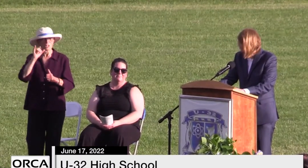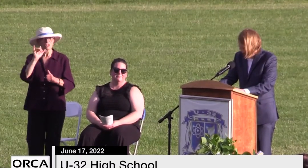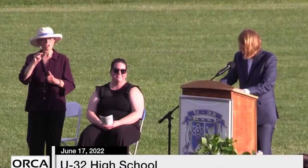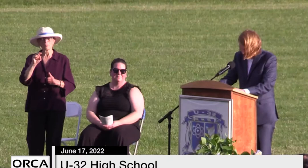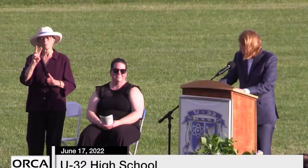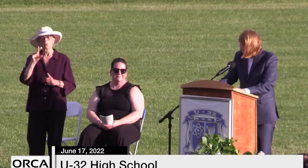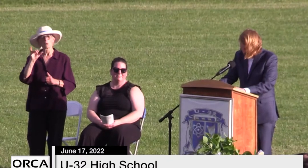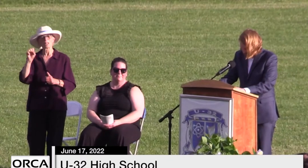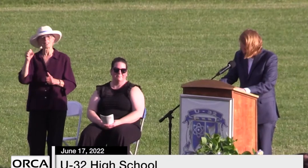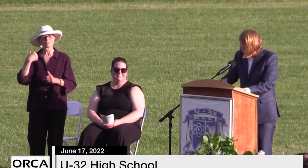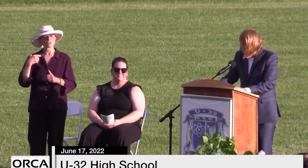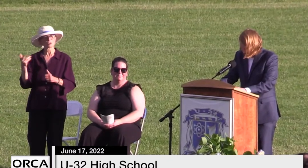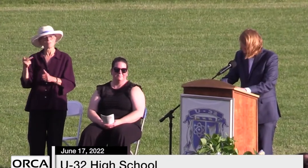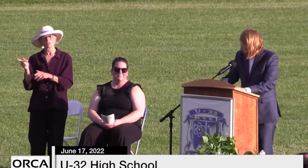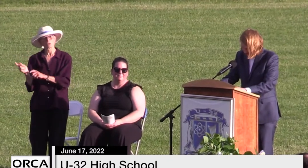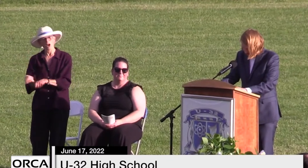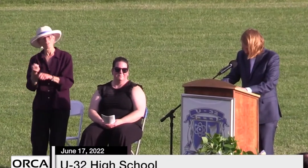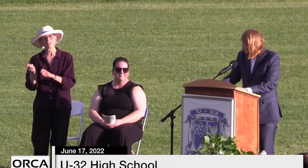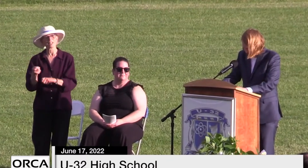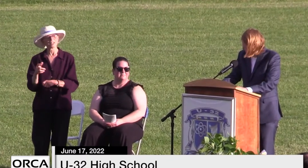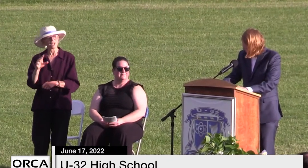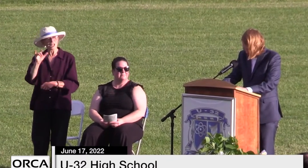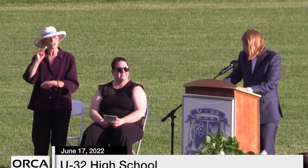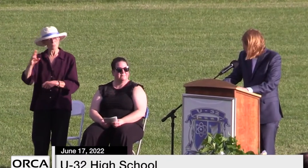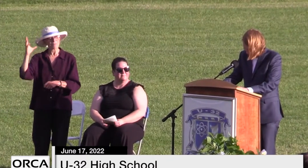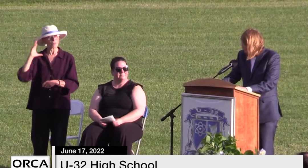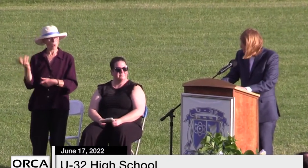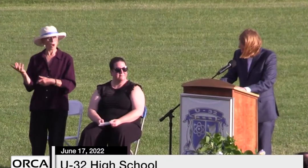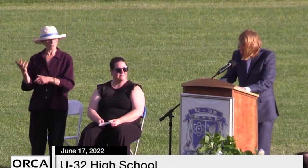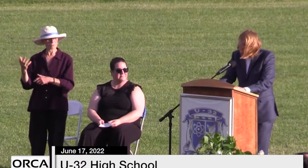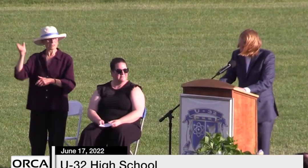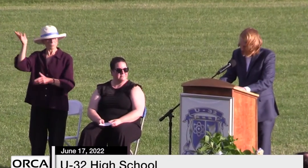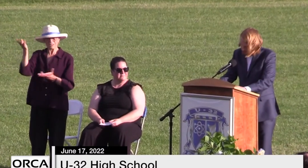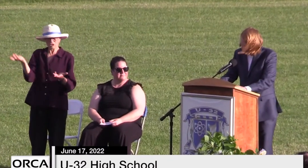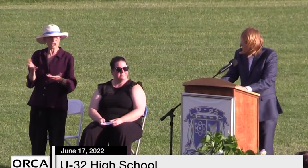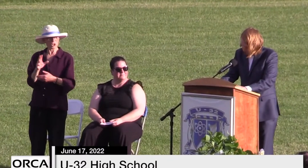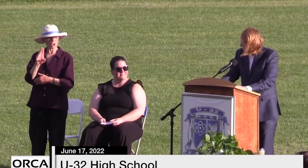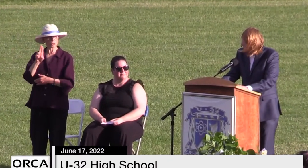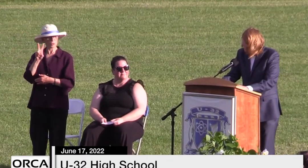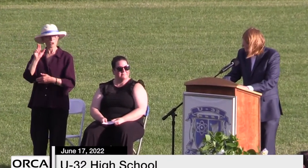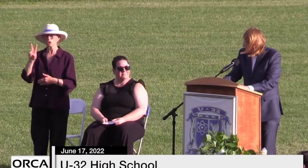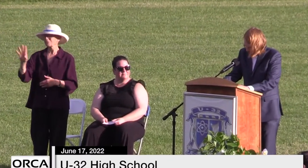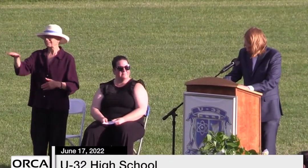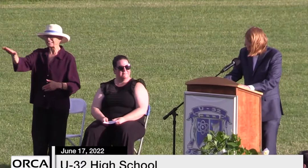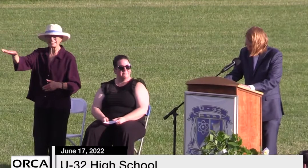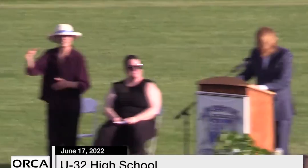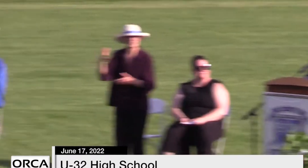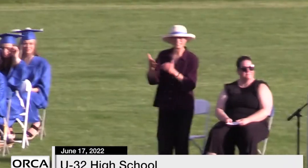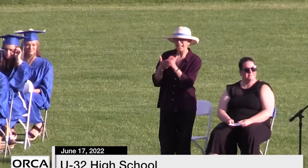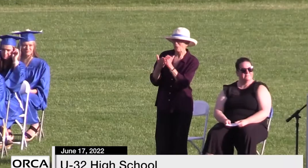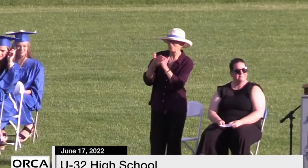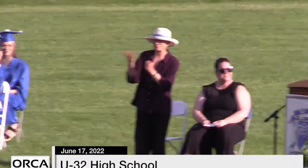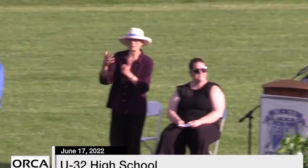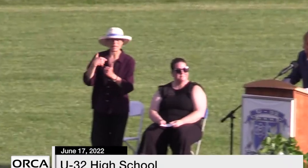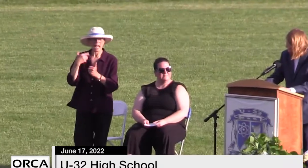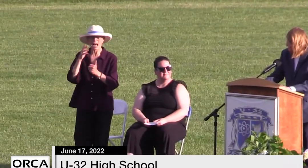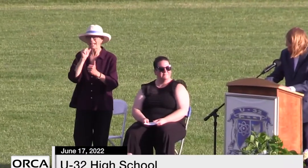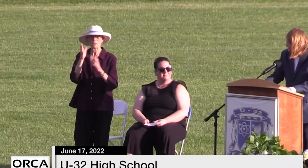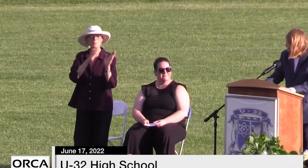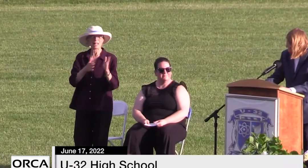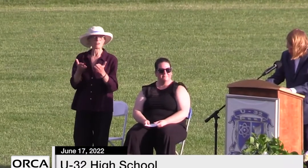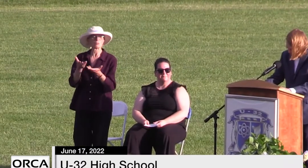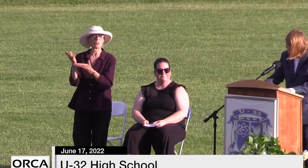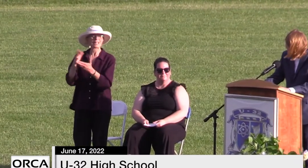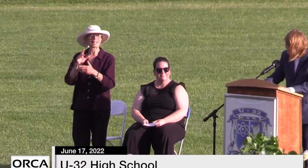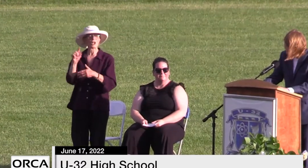Willis. Jim has done a speech here before at U32. I asked him for some pointers and told him I didn't plan on bringing toilet paper